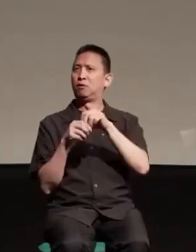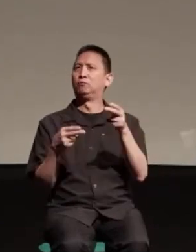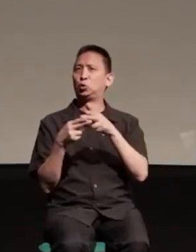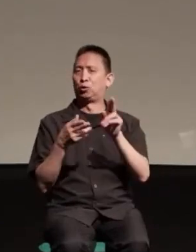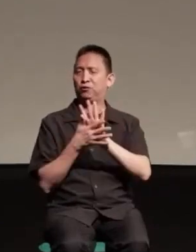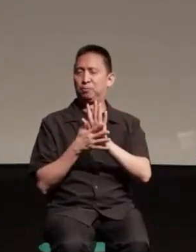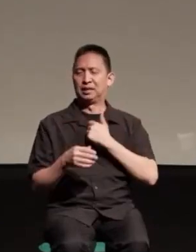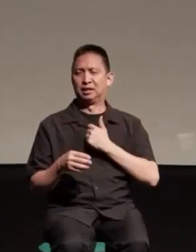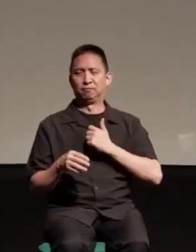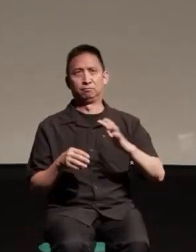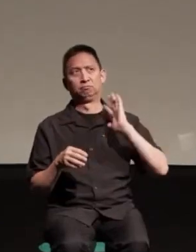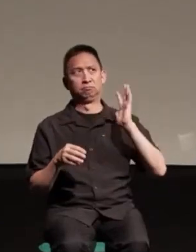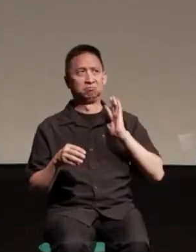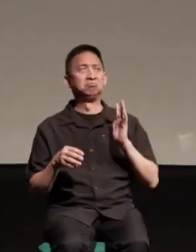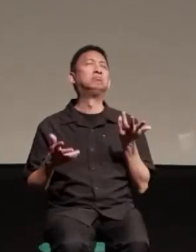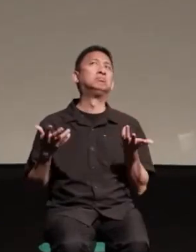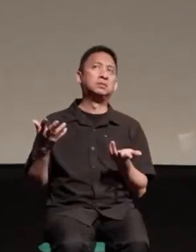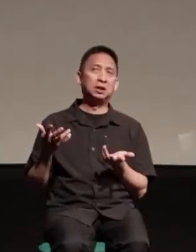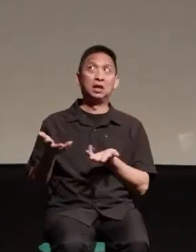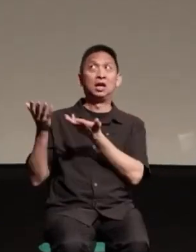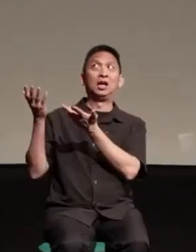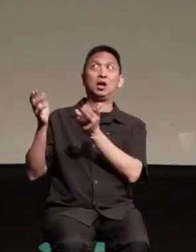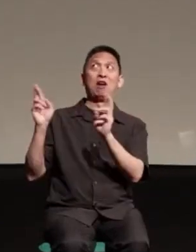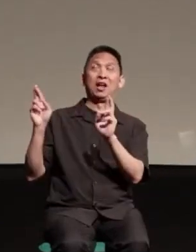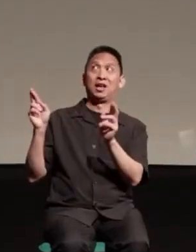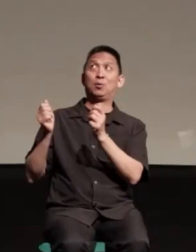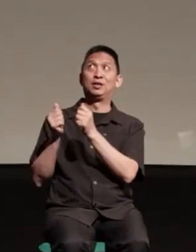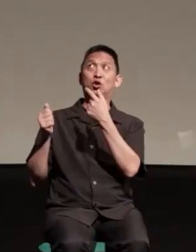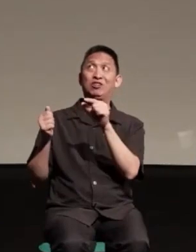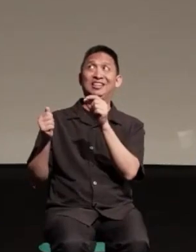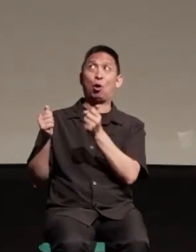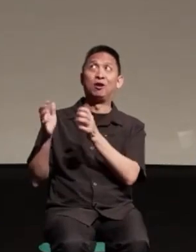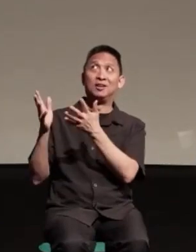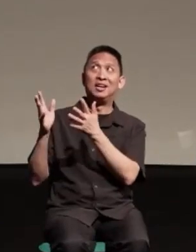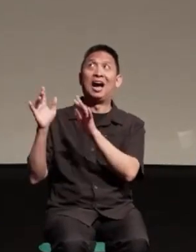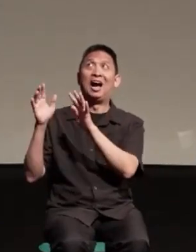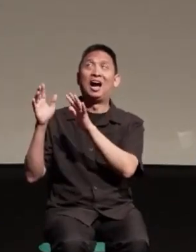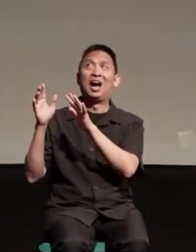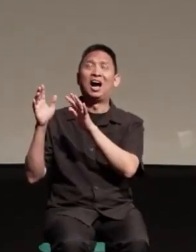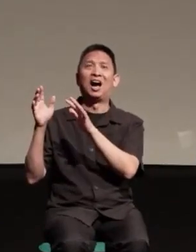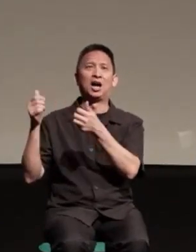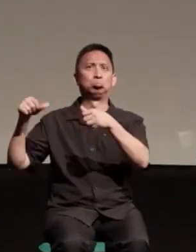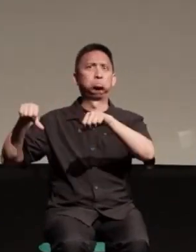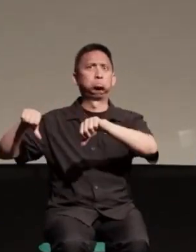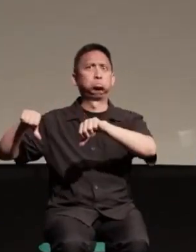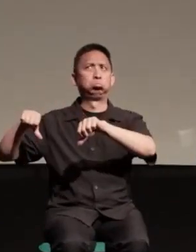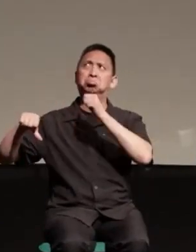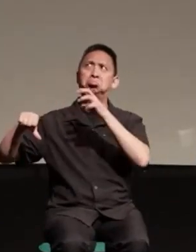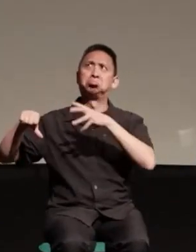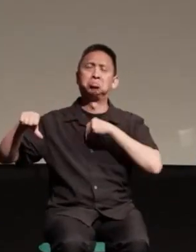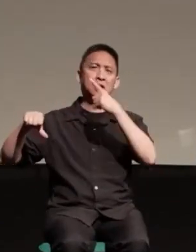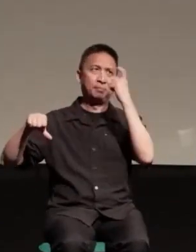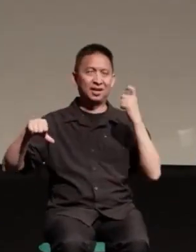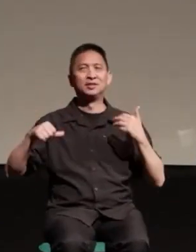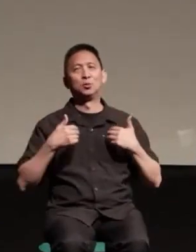film that was in conversation with Real South, and it wasn't accepted because it was funded